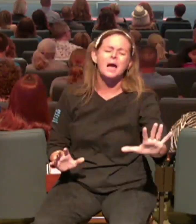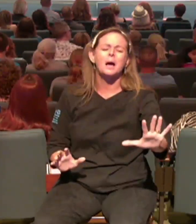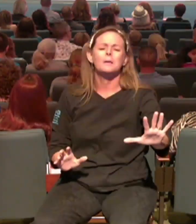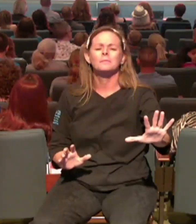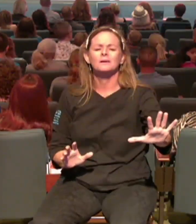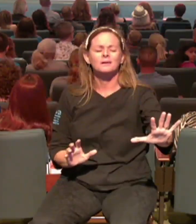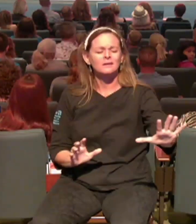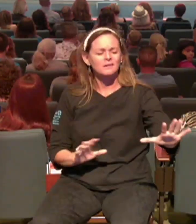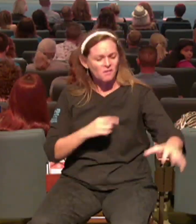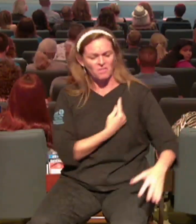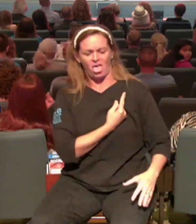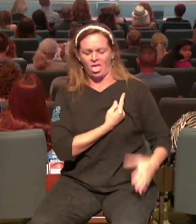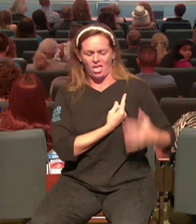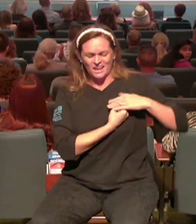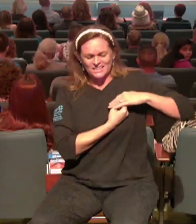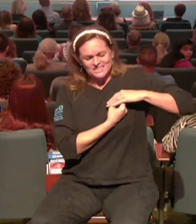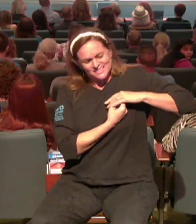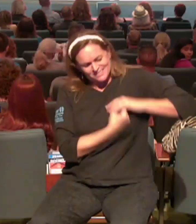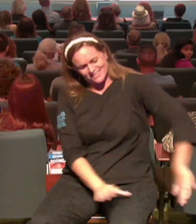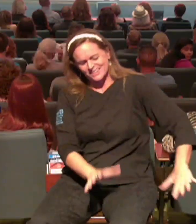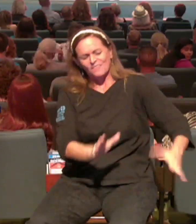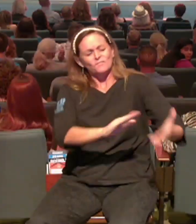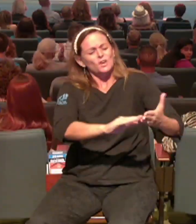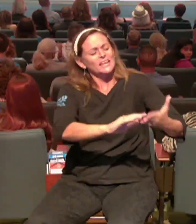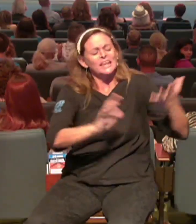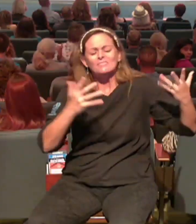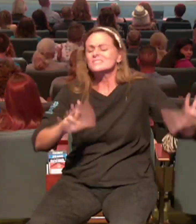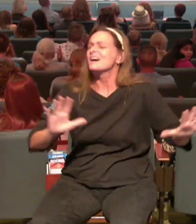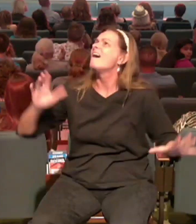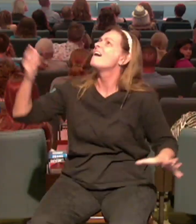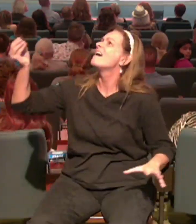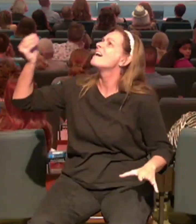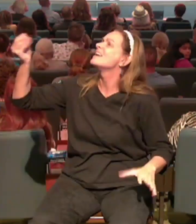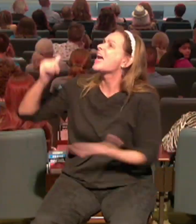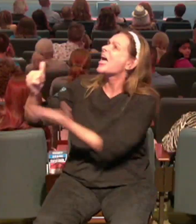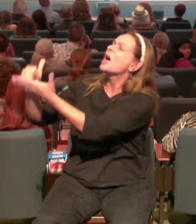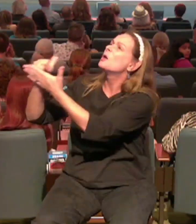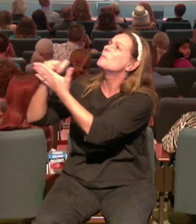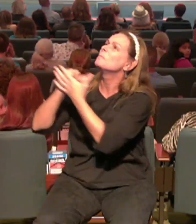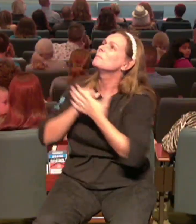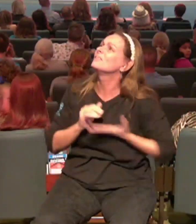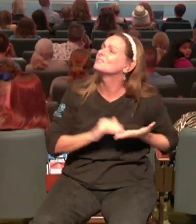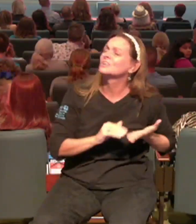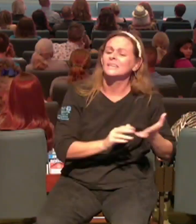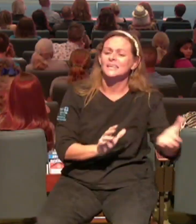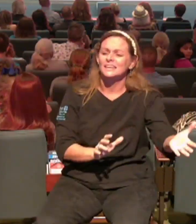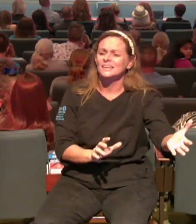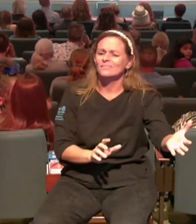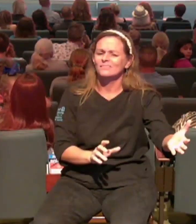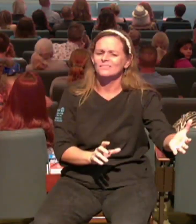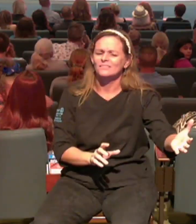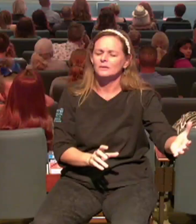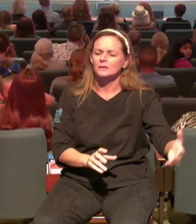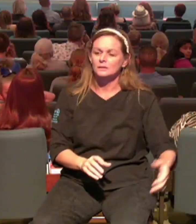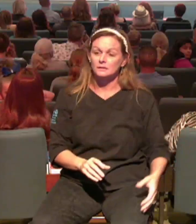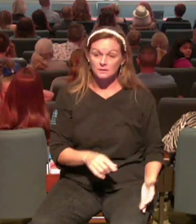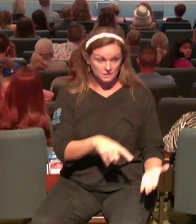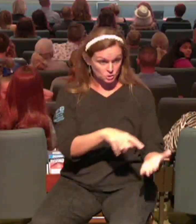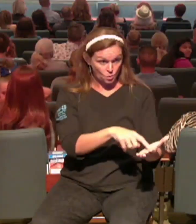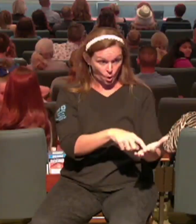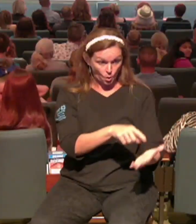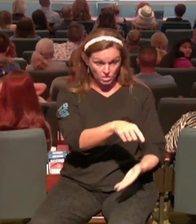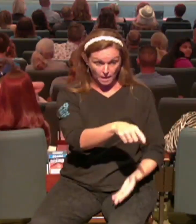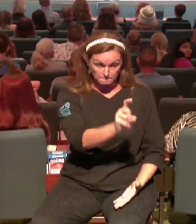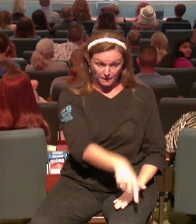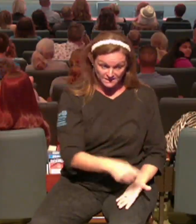freedom. I don't want you to be held back by that. You've got to freely give this amazing grace. They don't deserve it. It's a gift that you